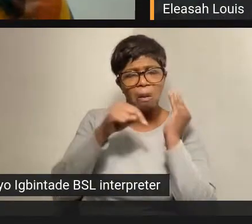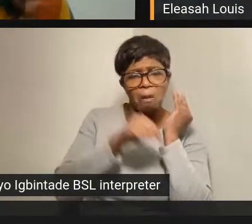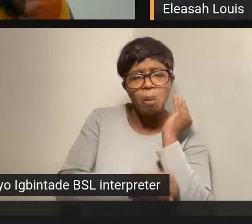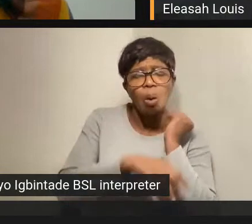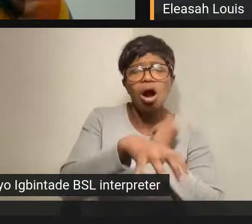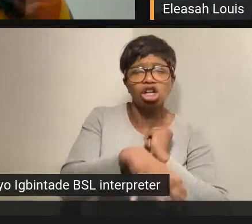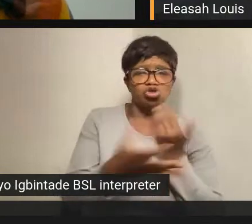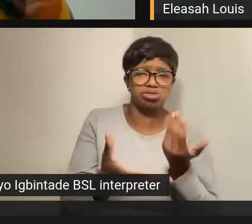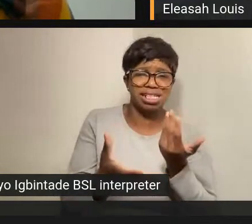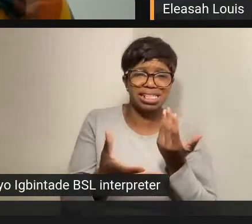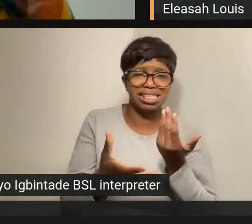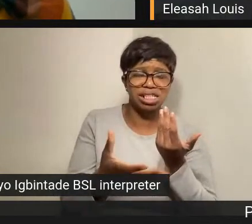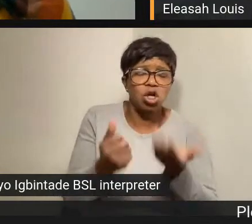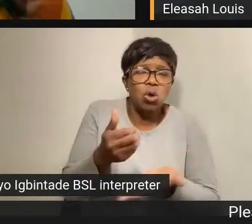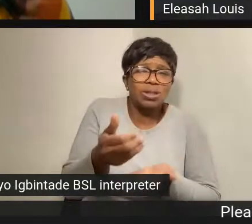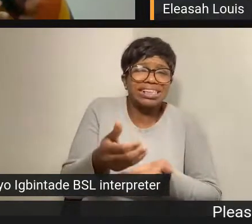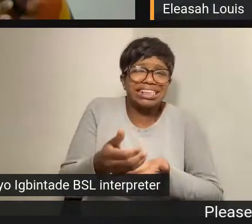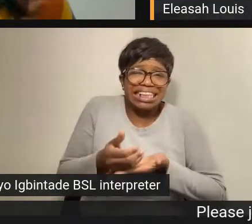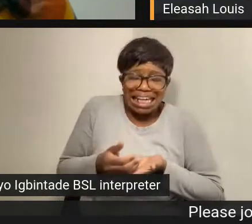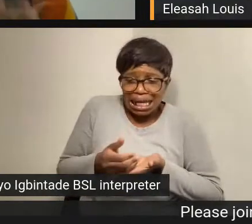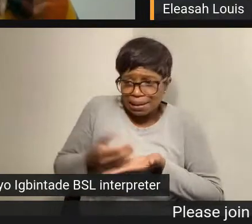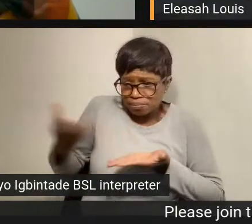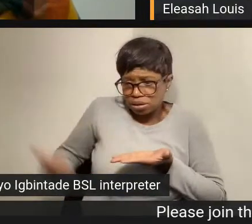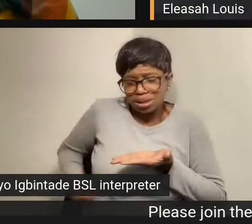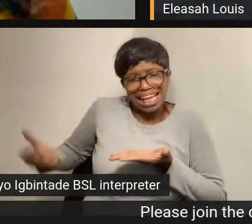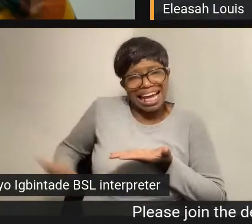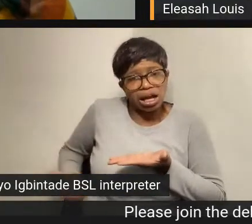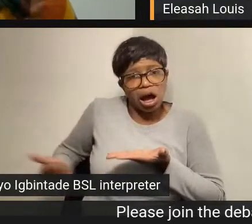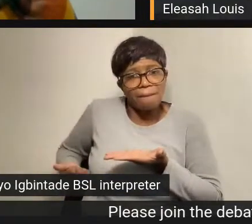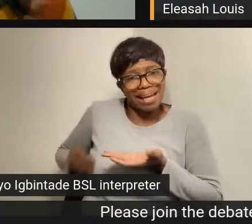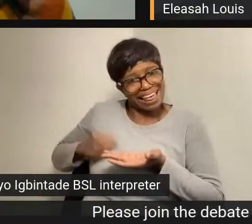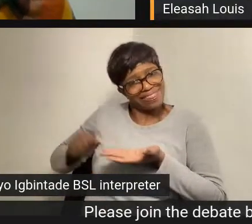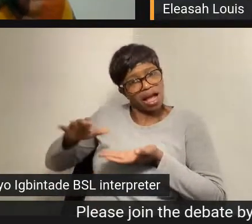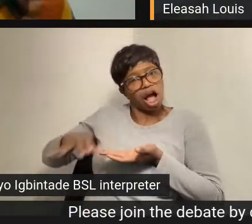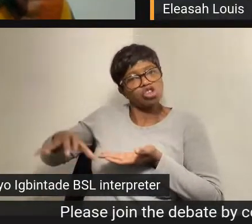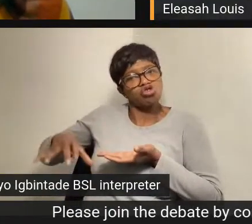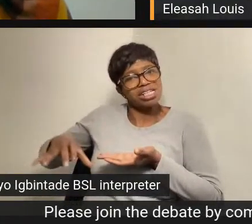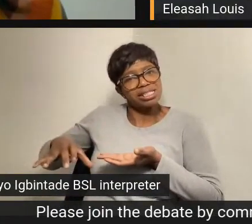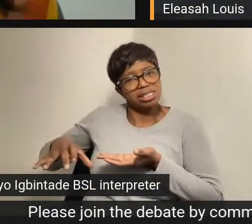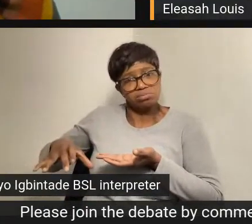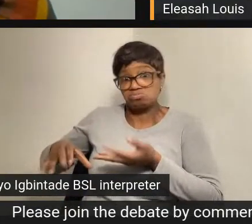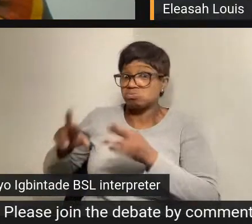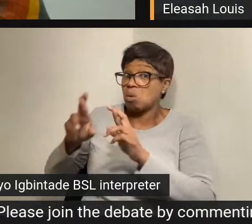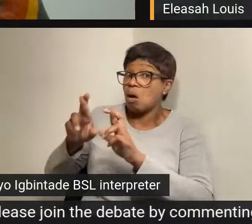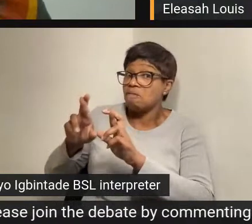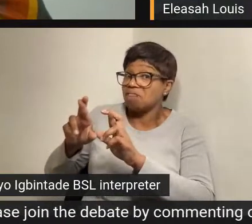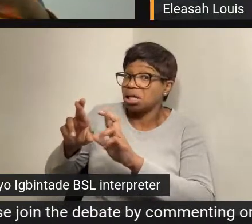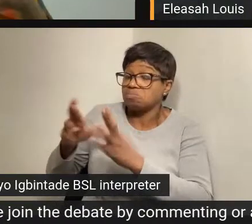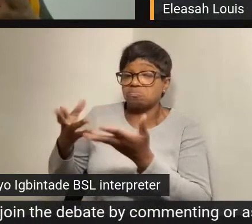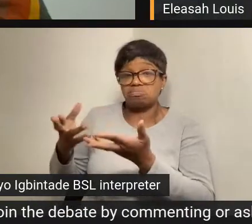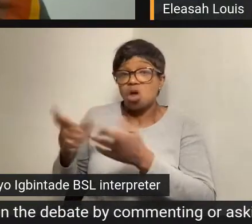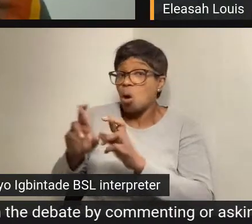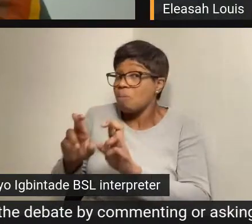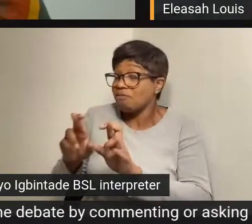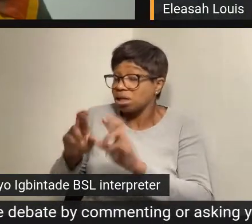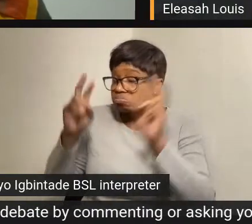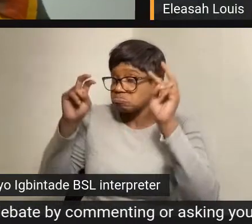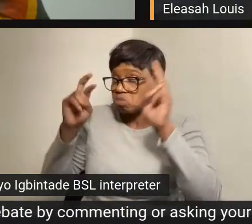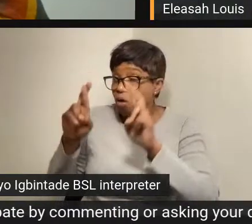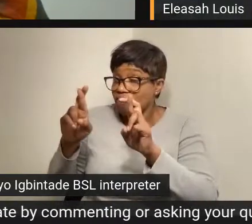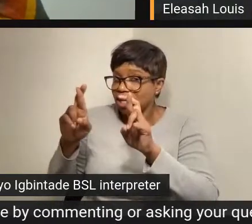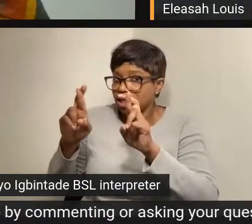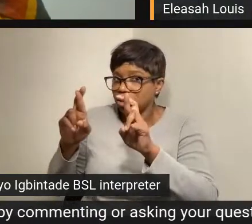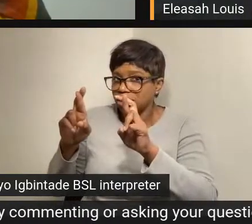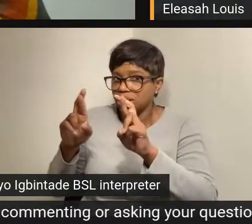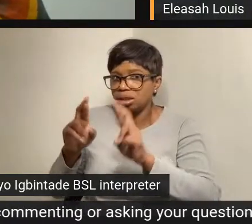countries to keep the revenue and income in their countries, hopefully, I say, they would